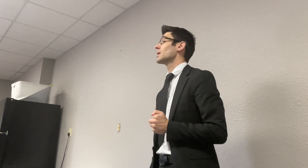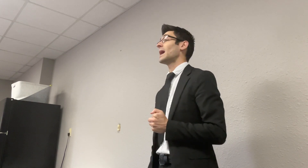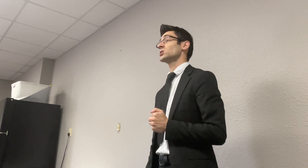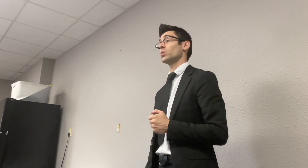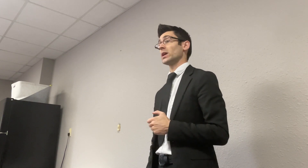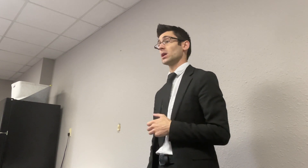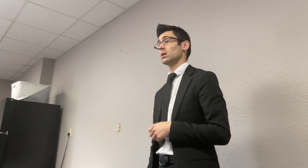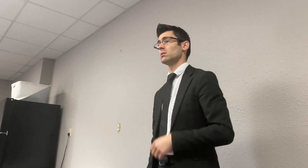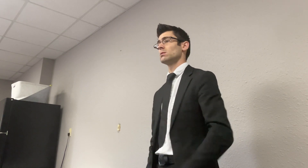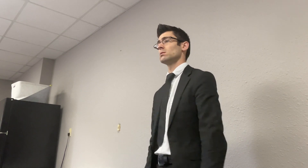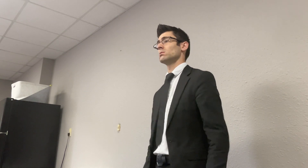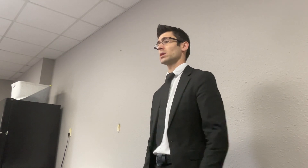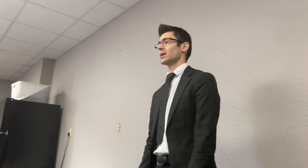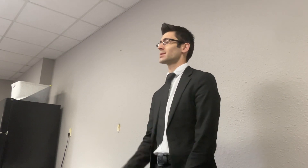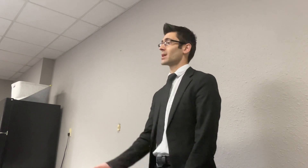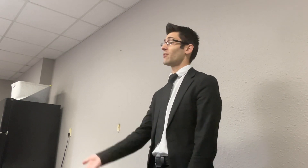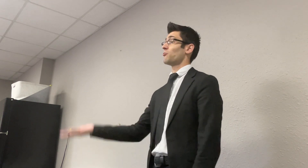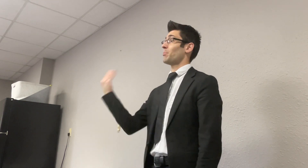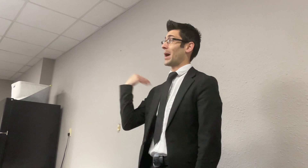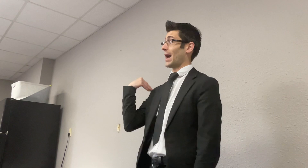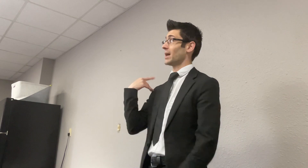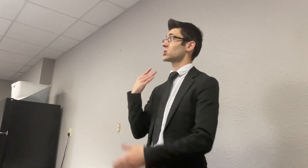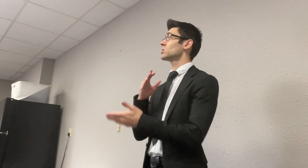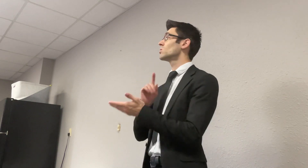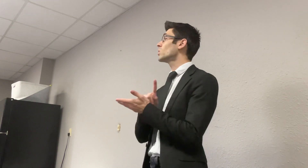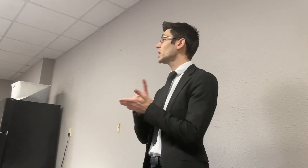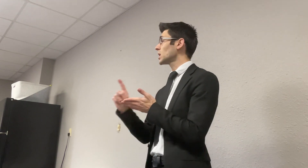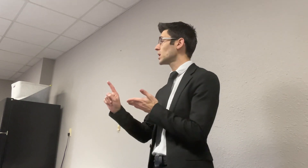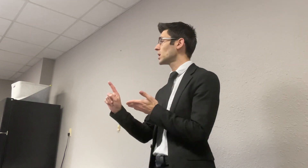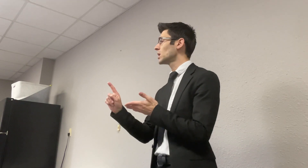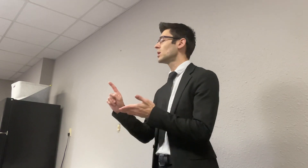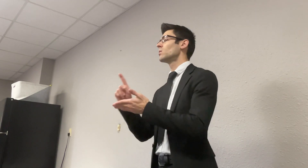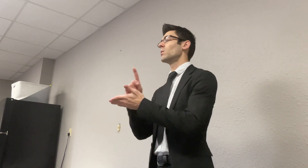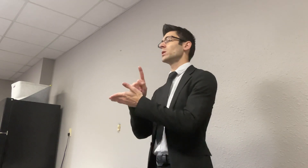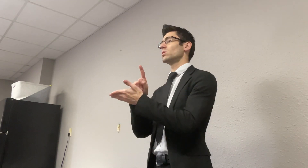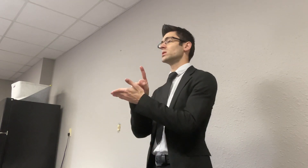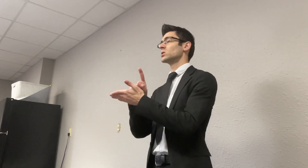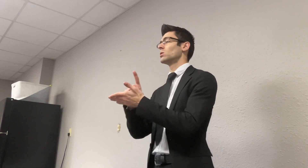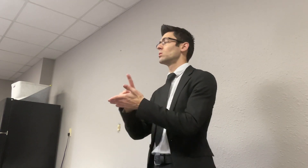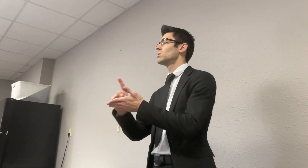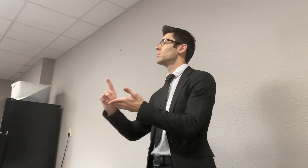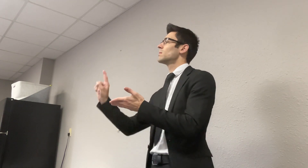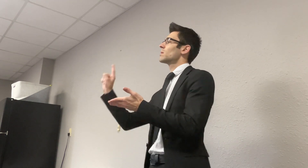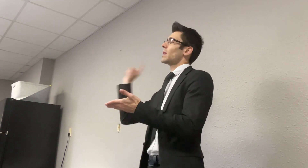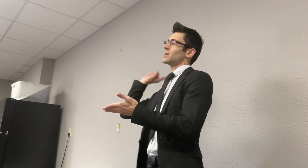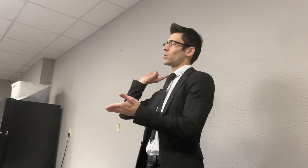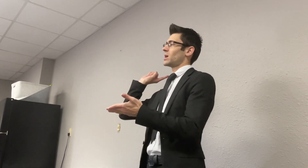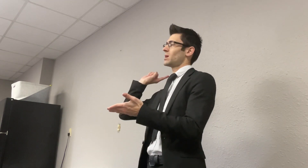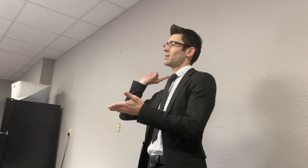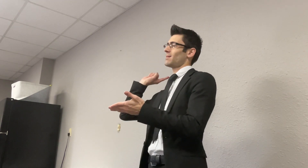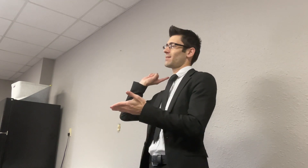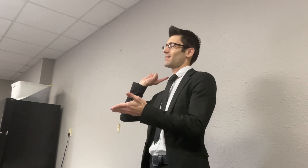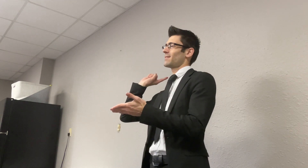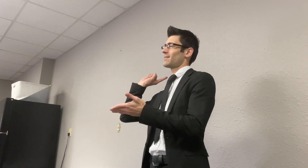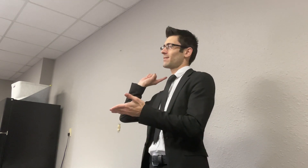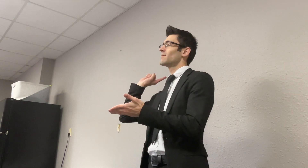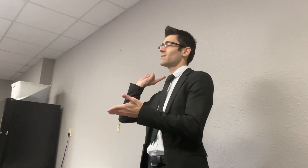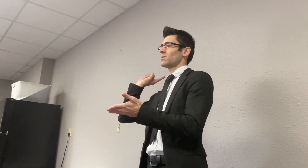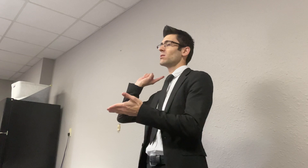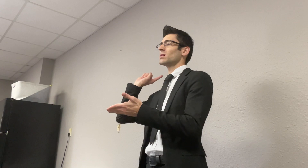Last week. Okay? Instead of past week, what we do is last week. Okay,